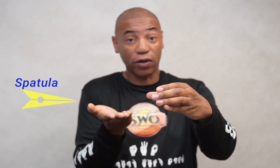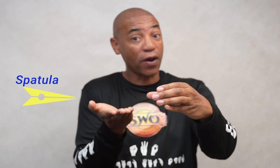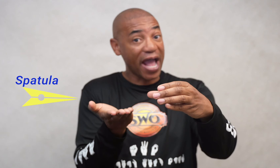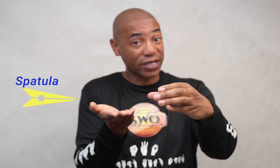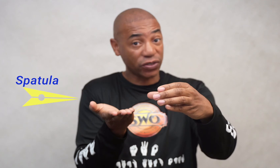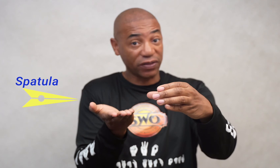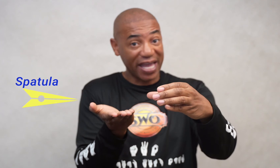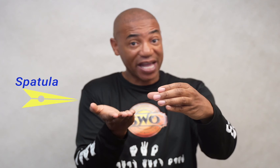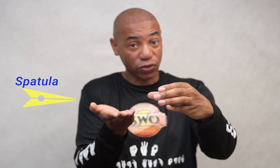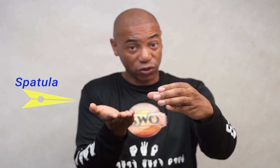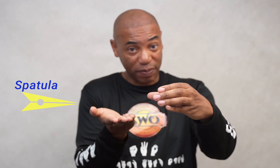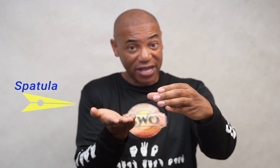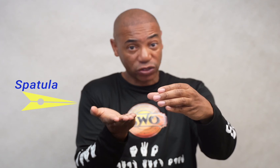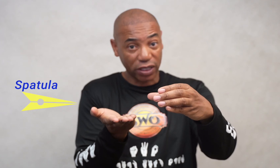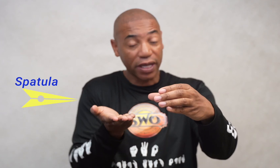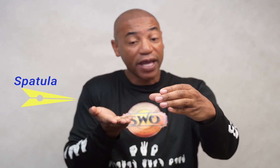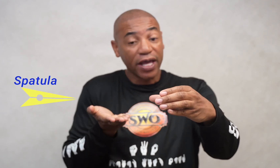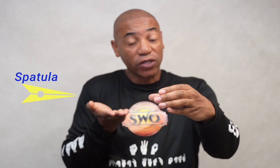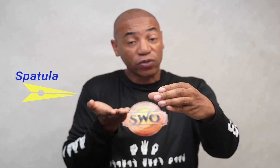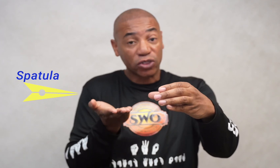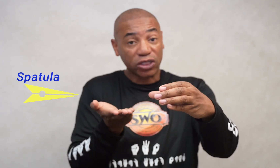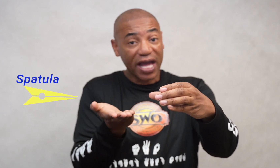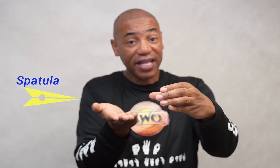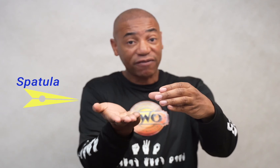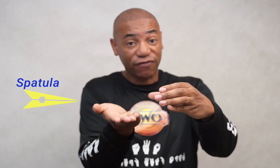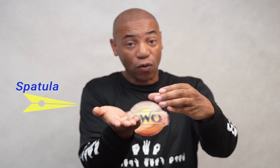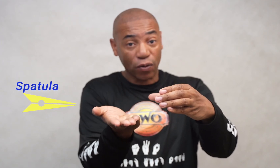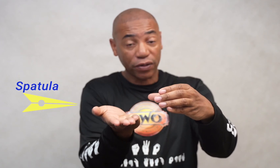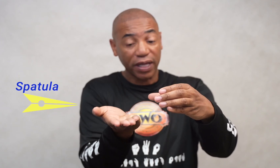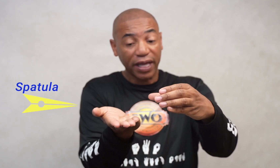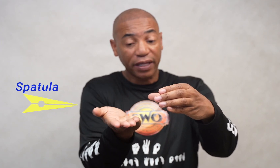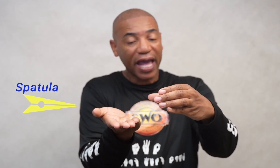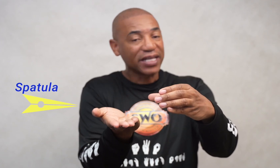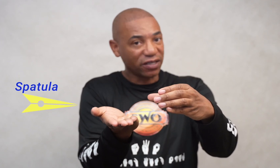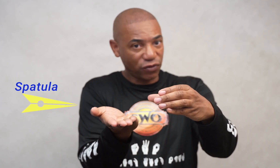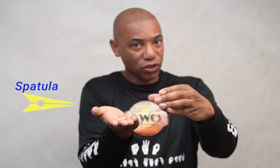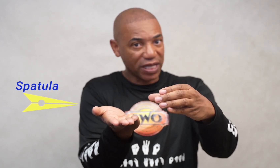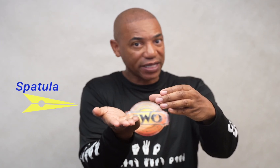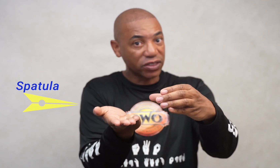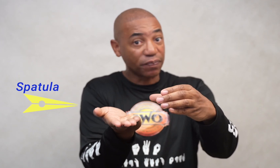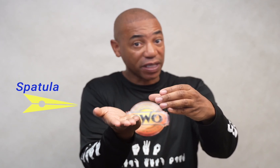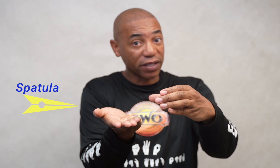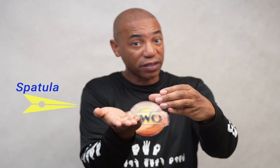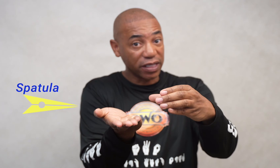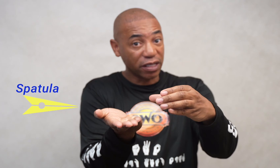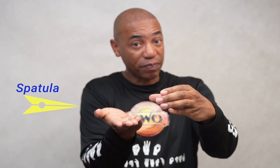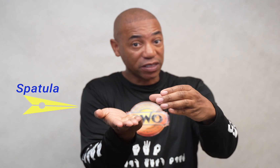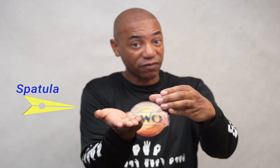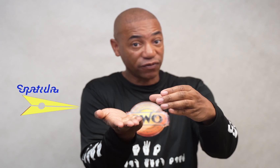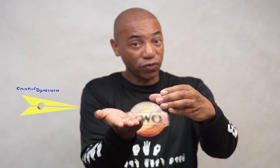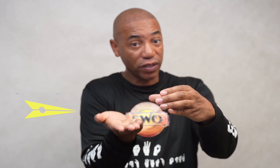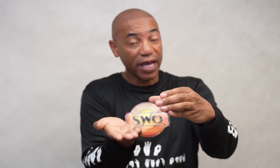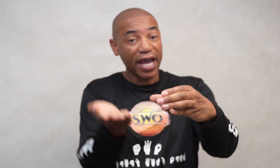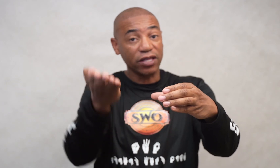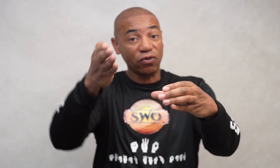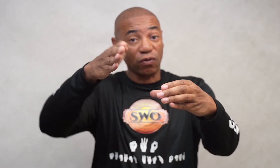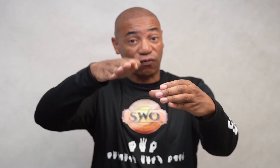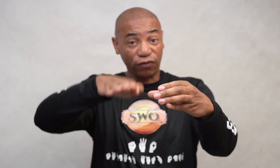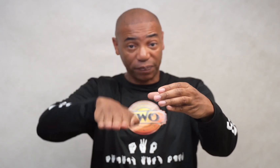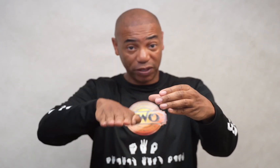or actually the actual spatula. You'll slide it forward as if you're sliding something underneath a piece of food, and you will flip it